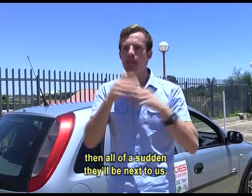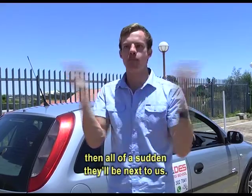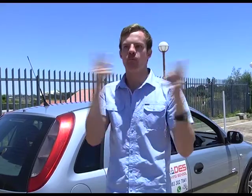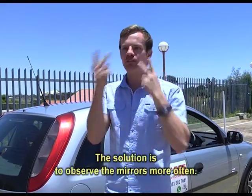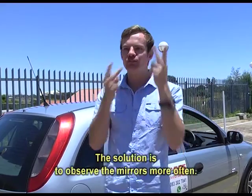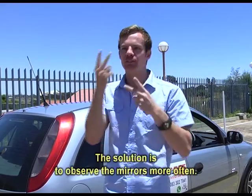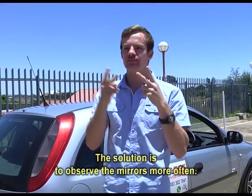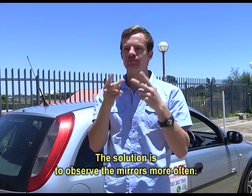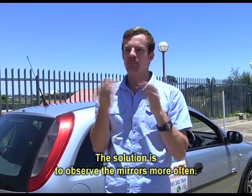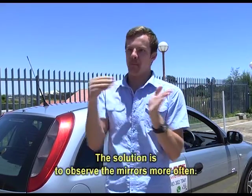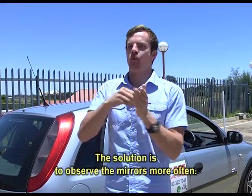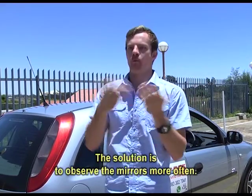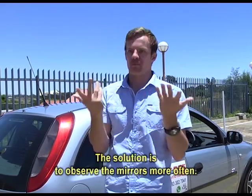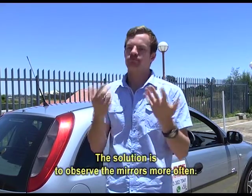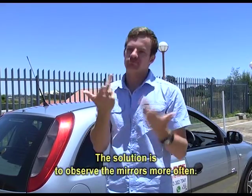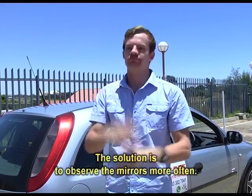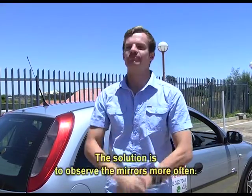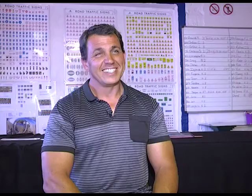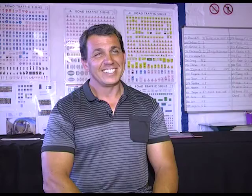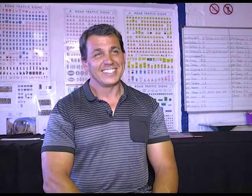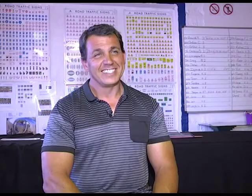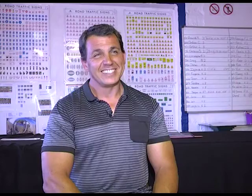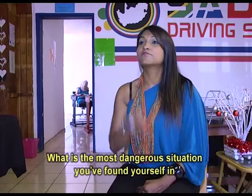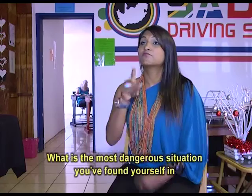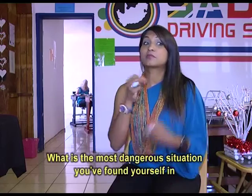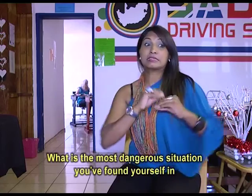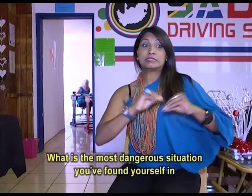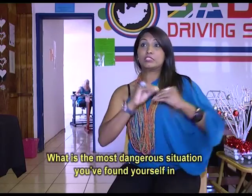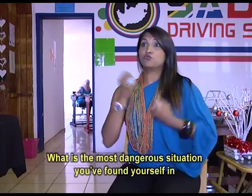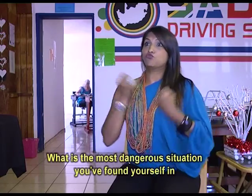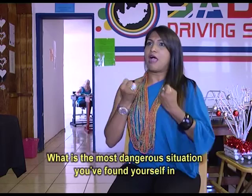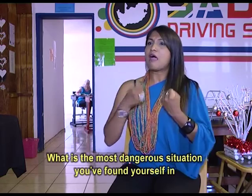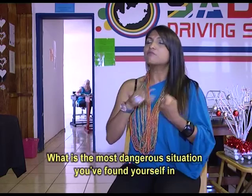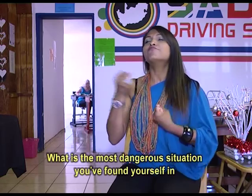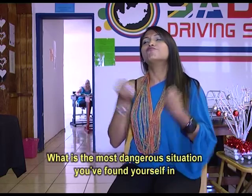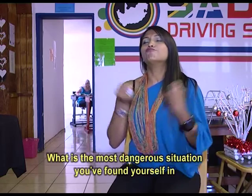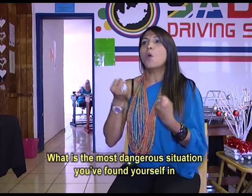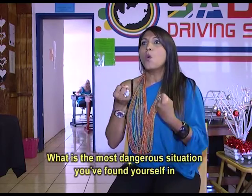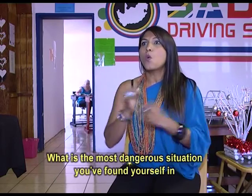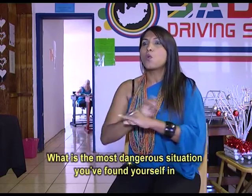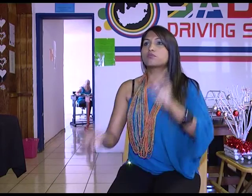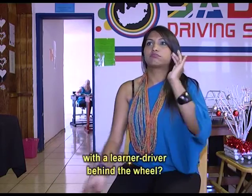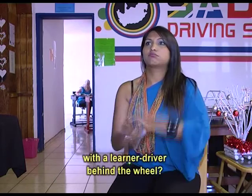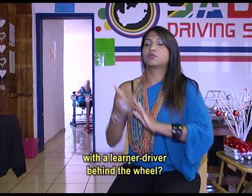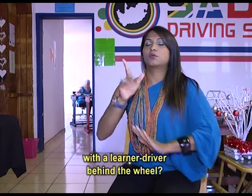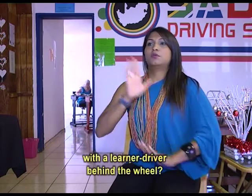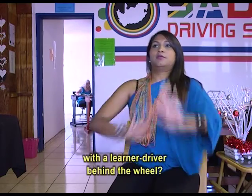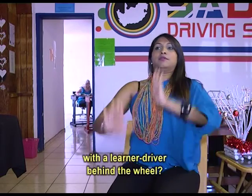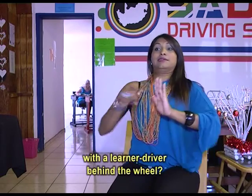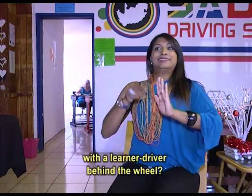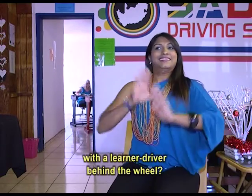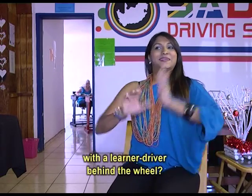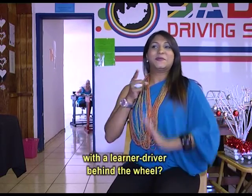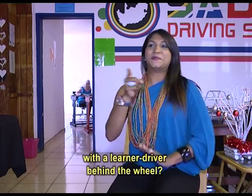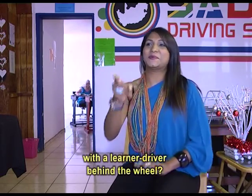be next to us. The solution is to observe the mirrors more often. What is the most dangerous situation you found yourself in with a